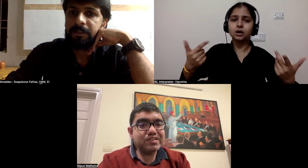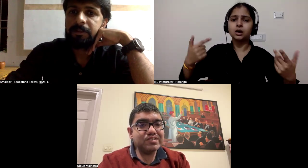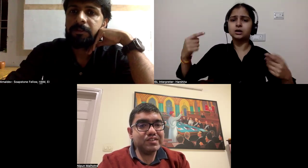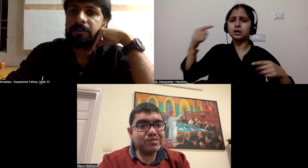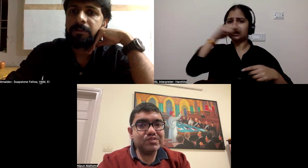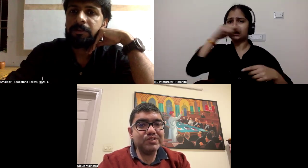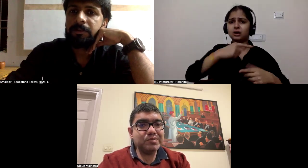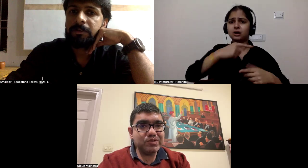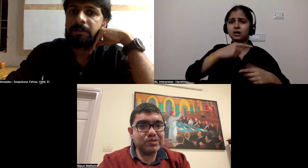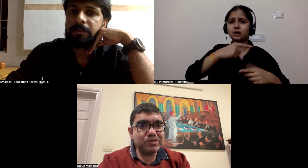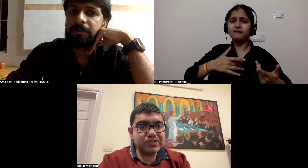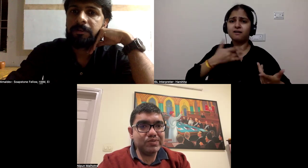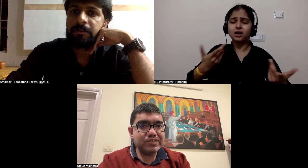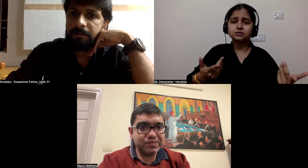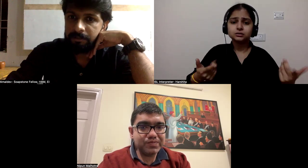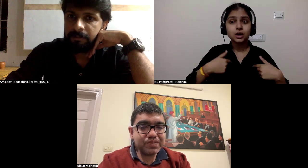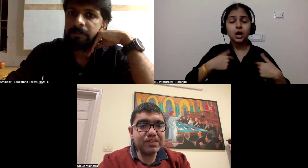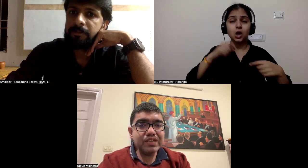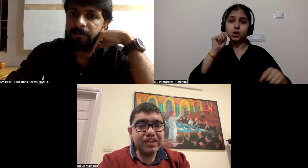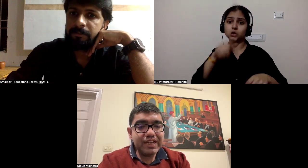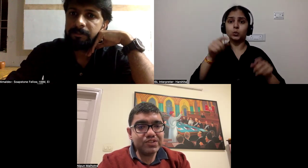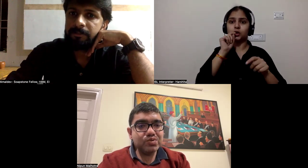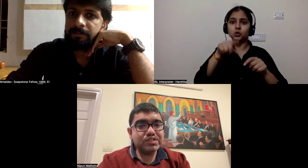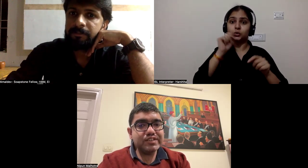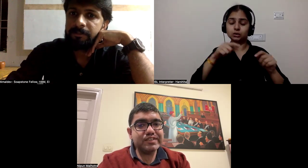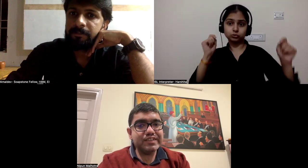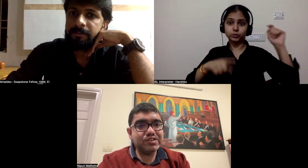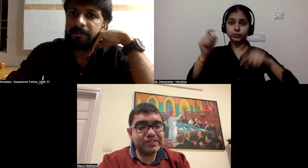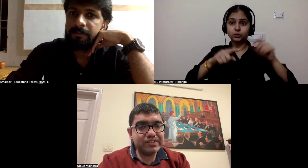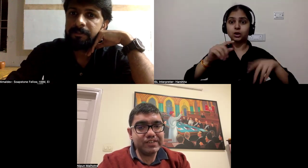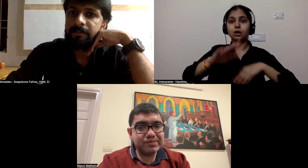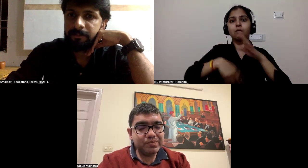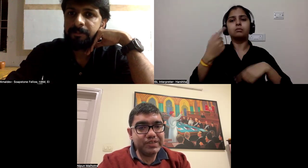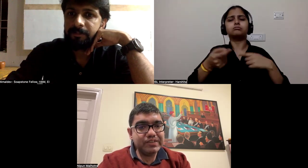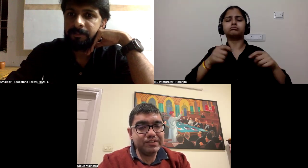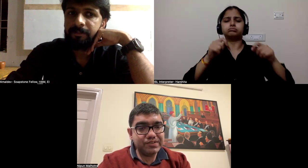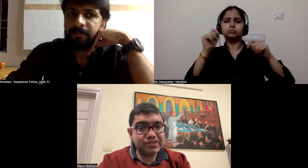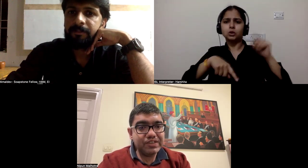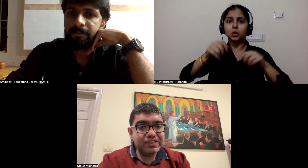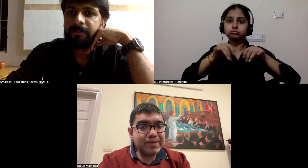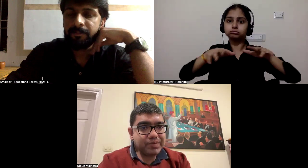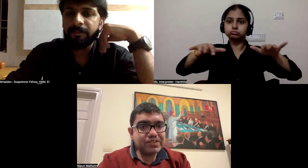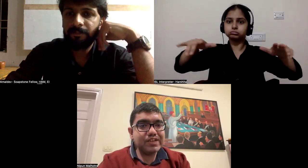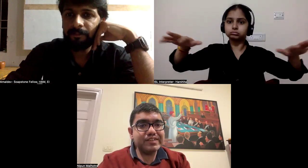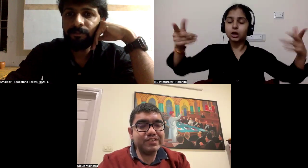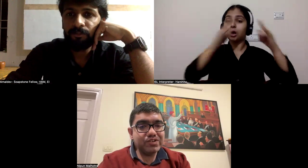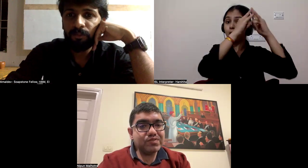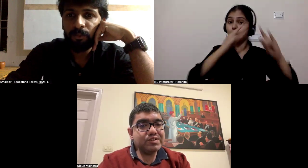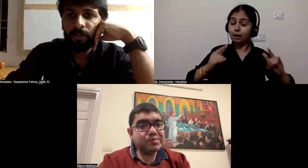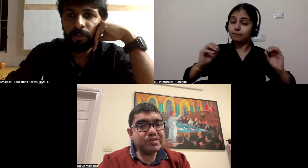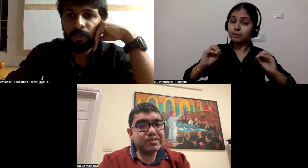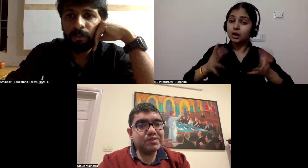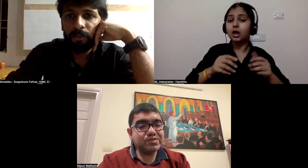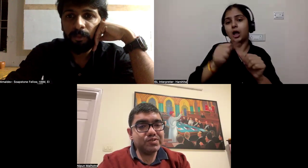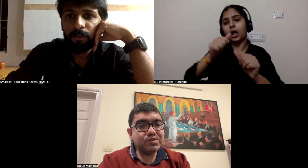after that is that I sent out a tweet about it on Twitter. And it soon started trending on Twitter, and a big campaign started. And a lot of other